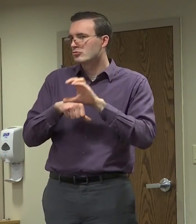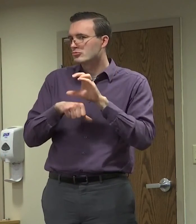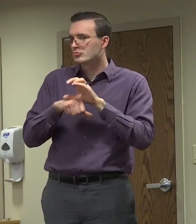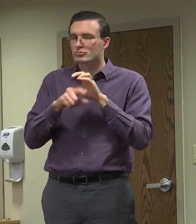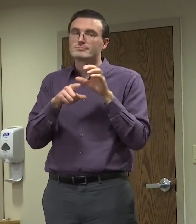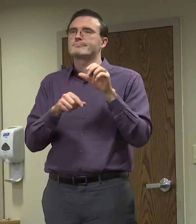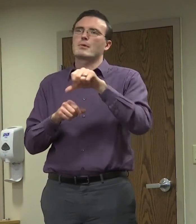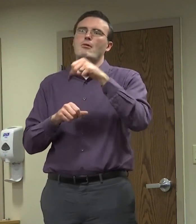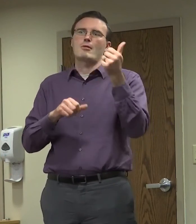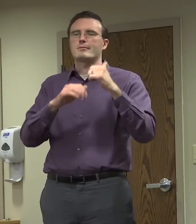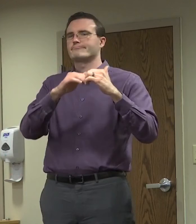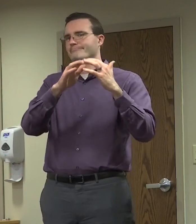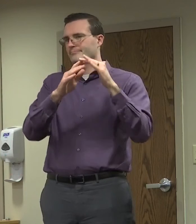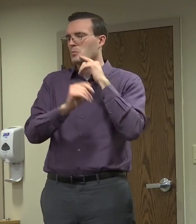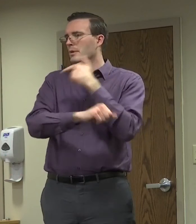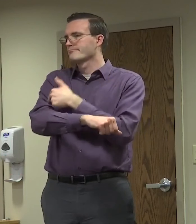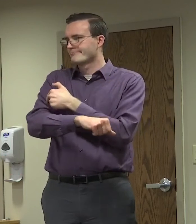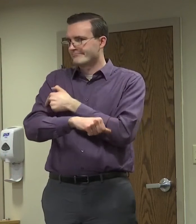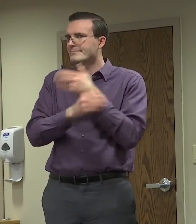County.